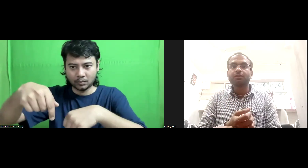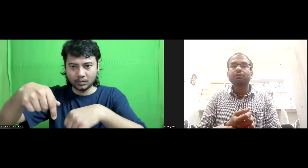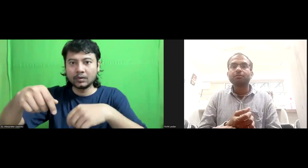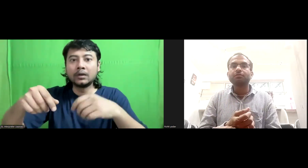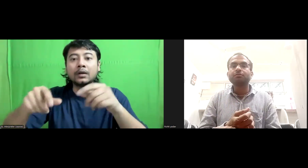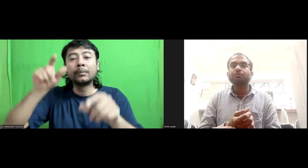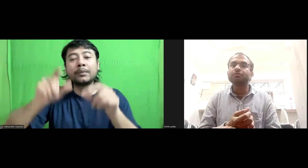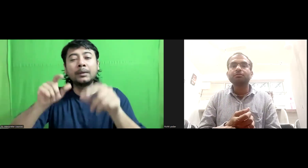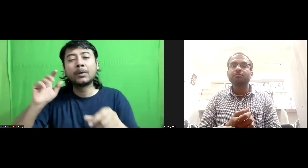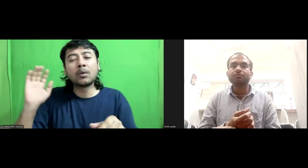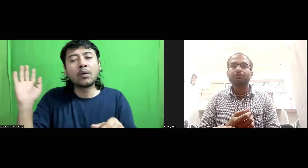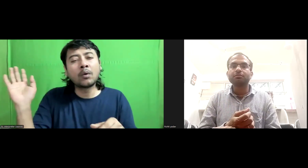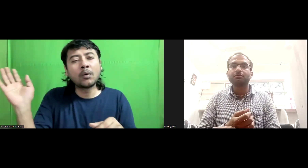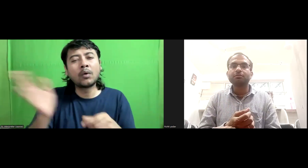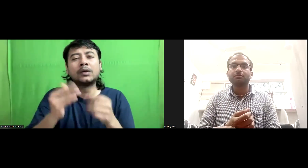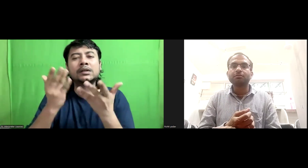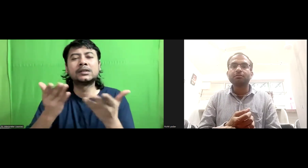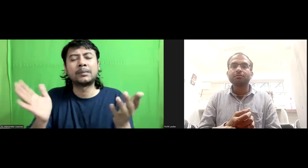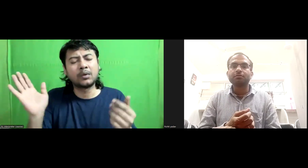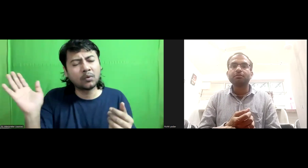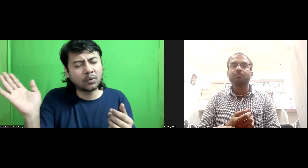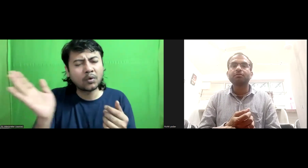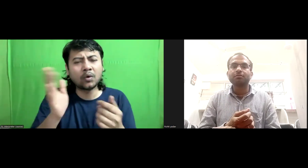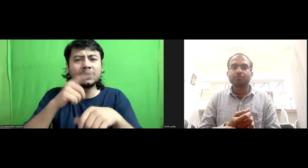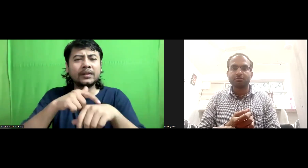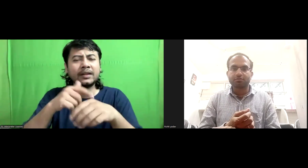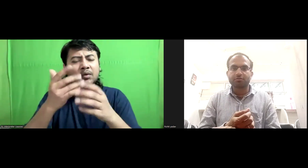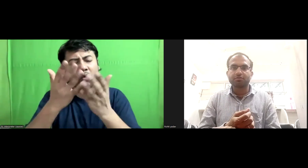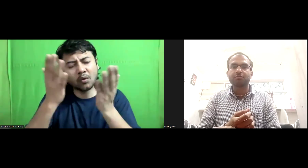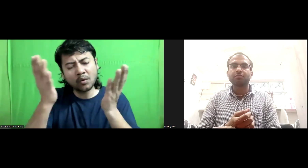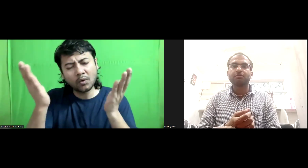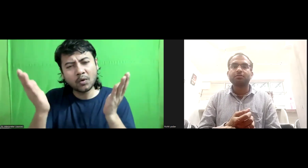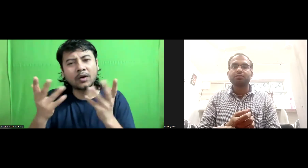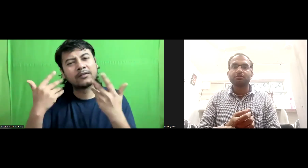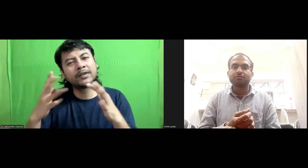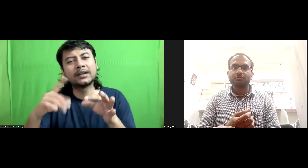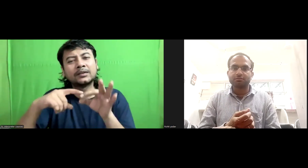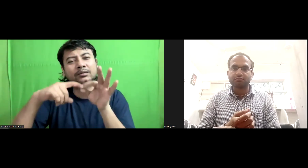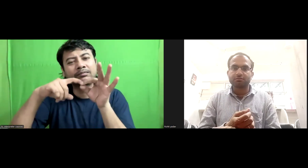Nothing is pure now. Only pure thing that is there is your devotion.